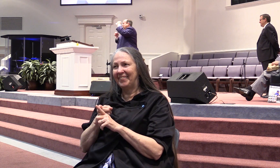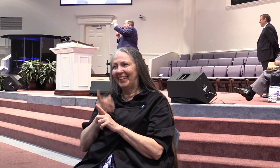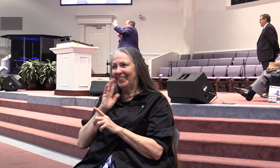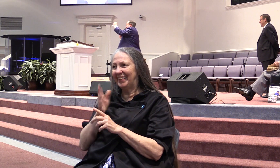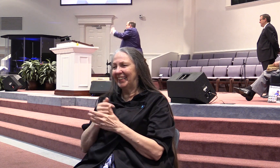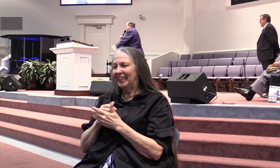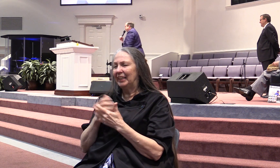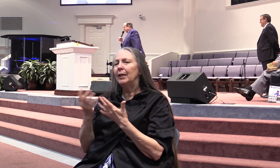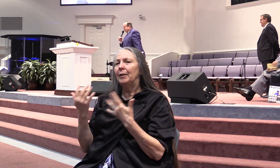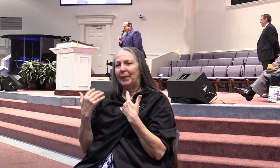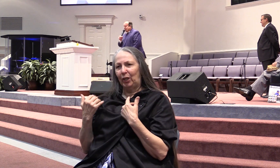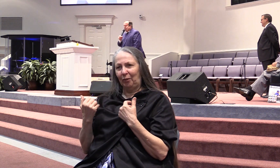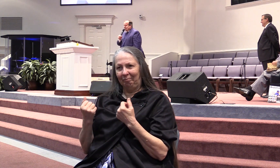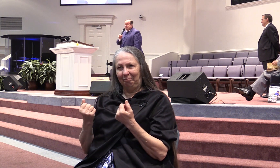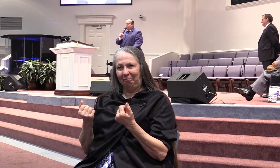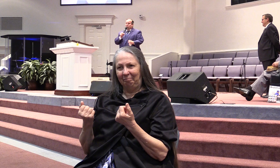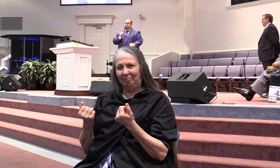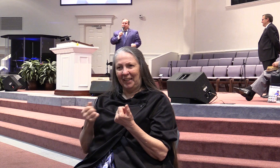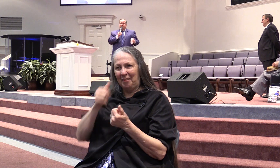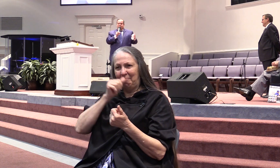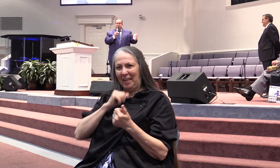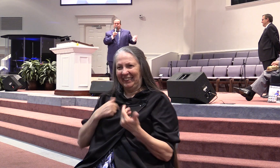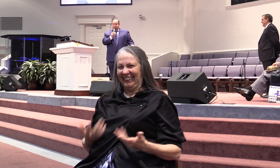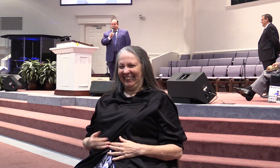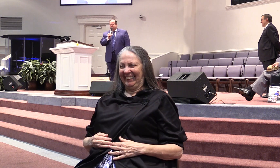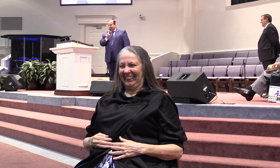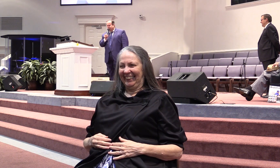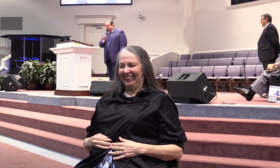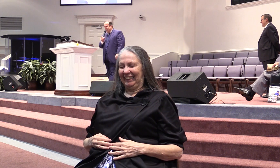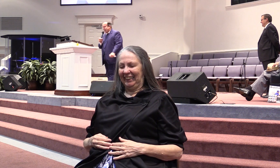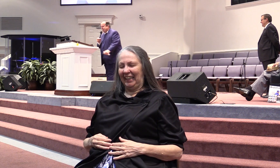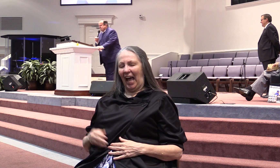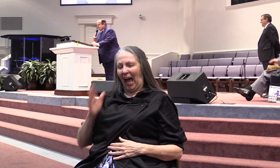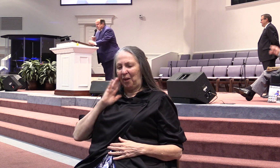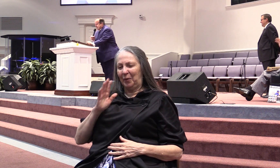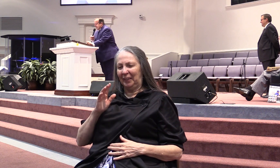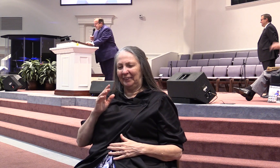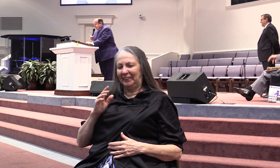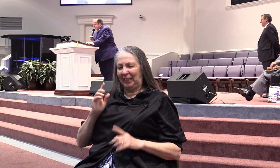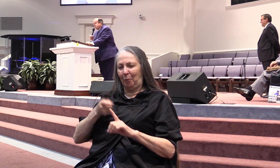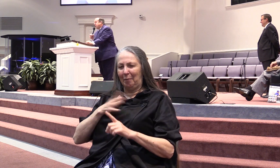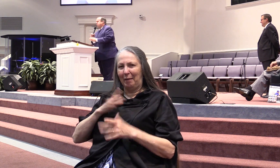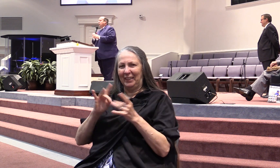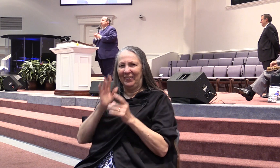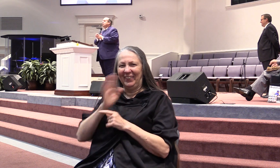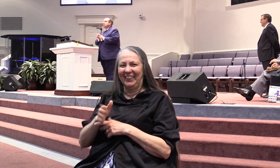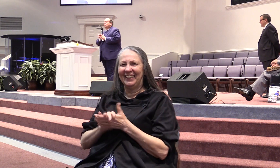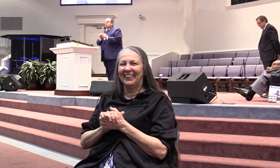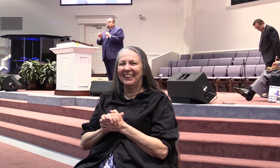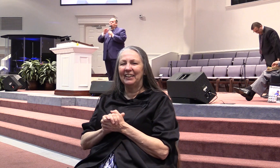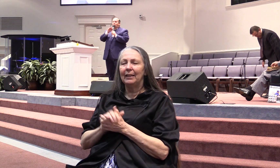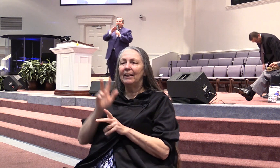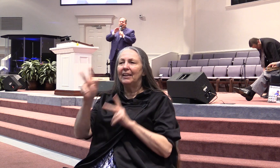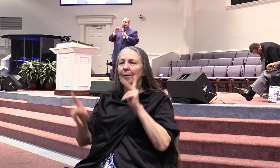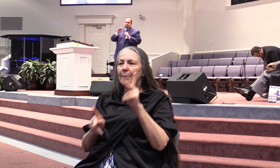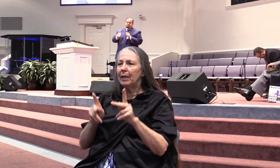heard. Take courage, my brothers and sisters. The message will not be of commensurate length with the introduction. Even people who